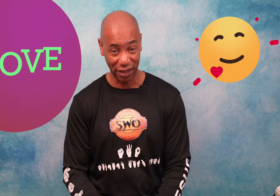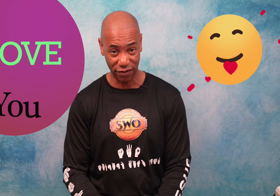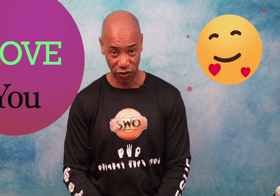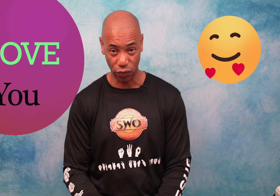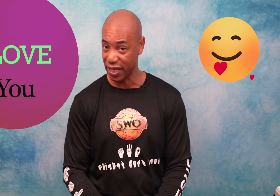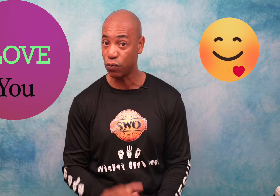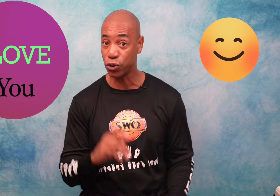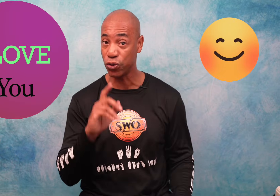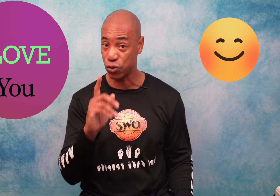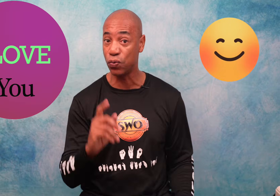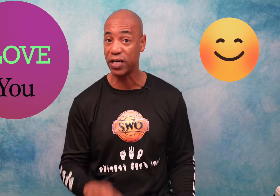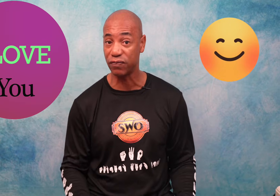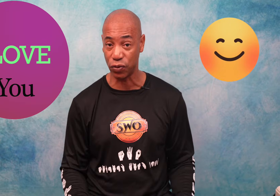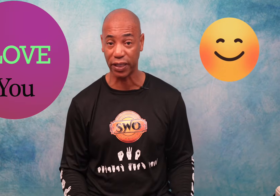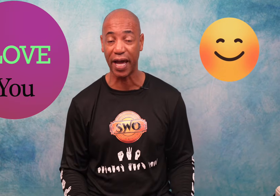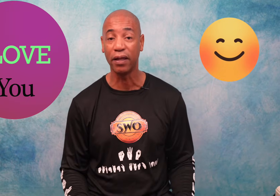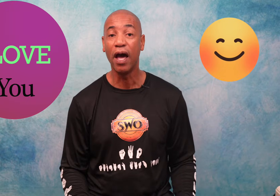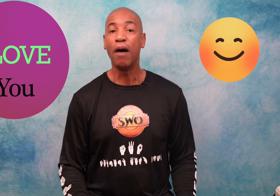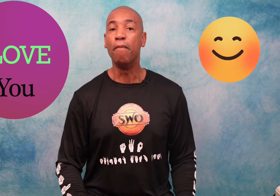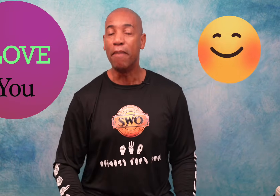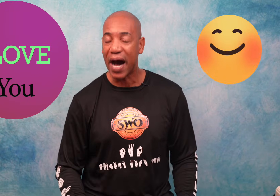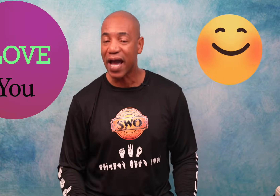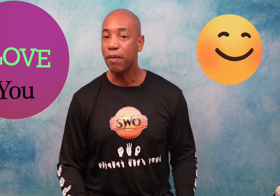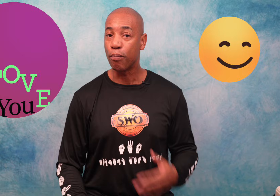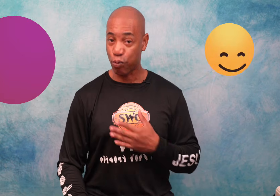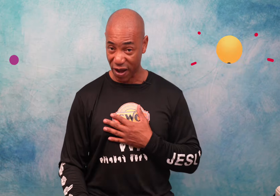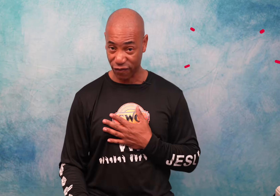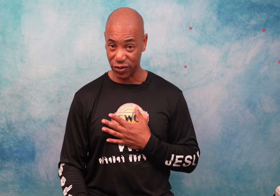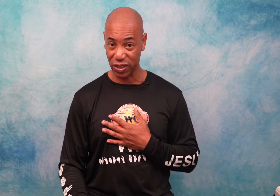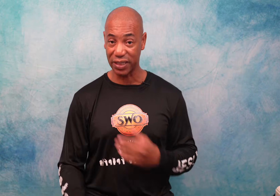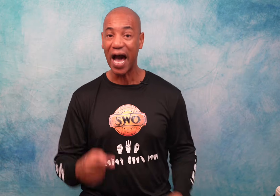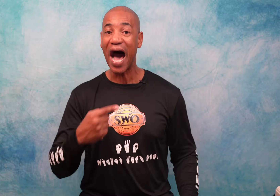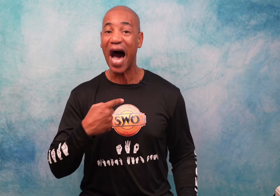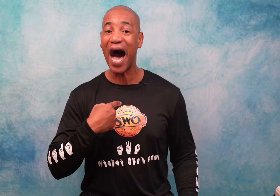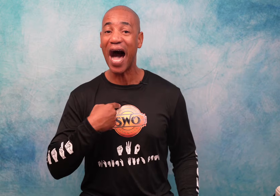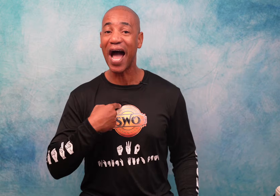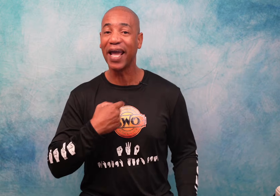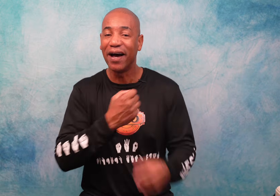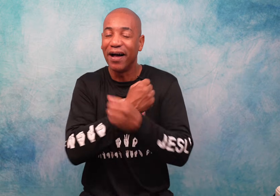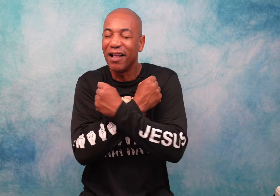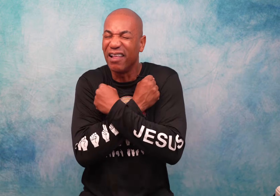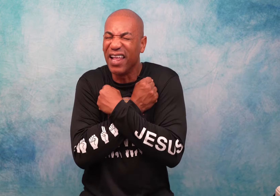love you, and I will show you two ways of doing that. My preference is I